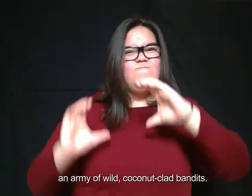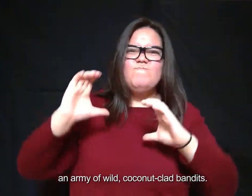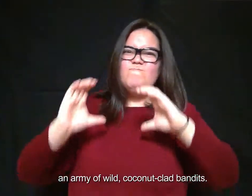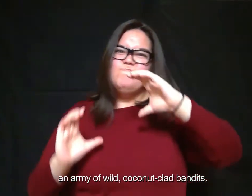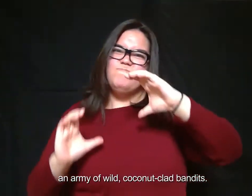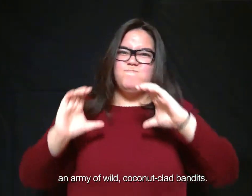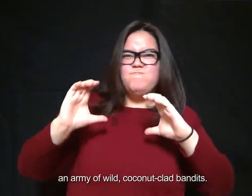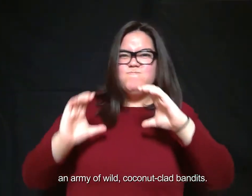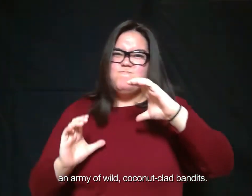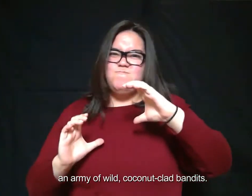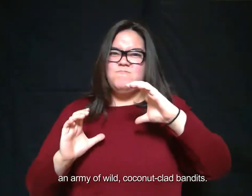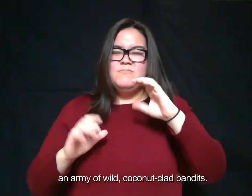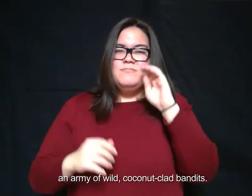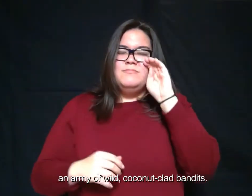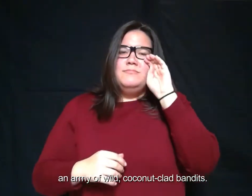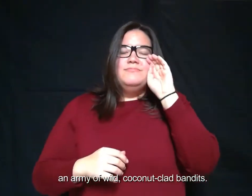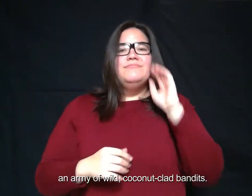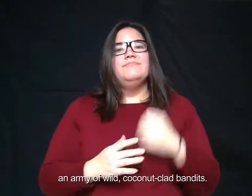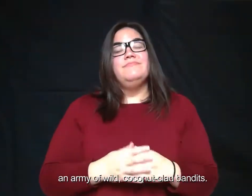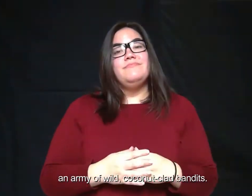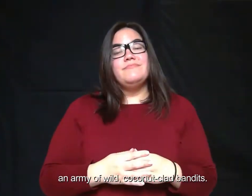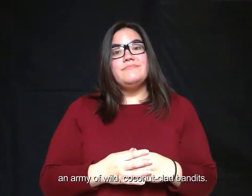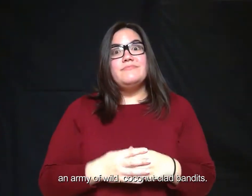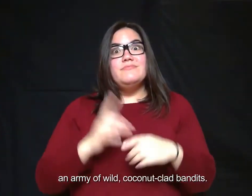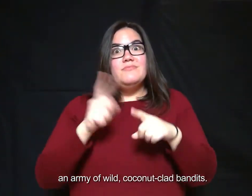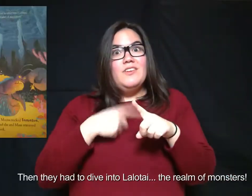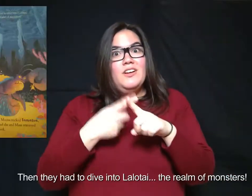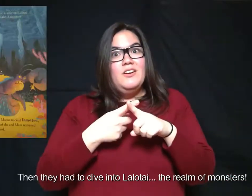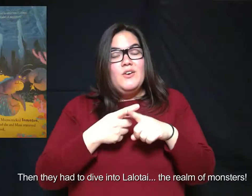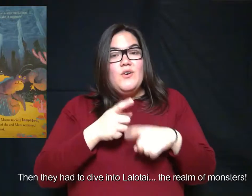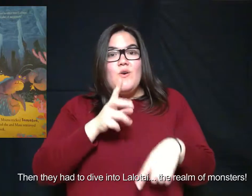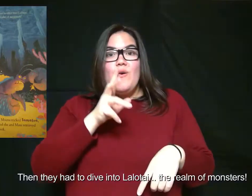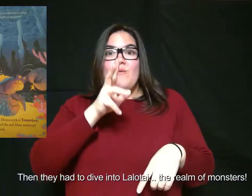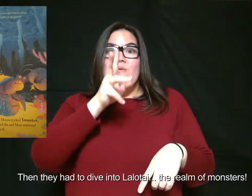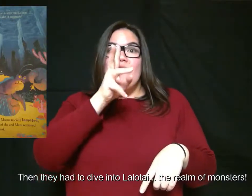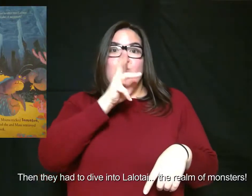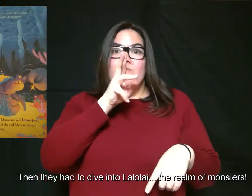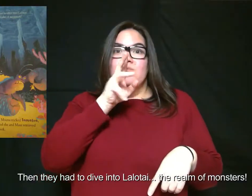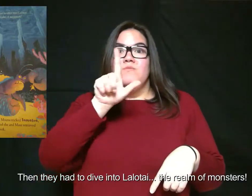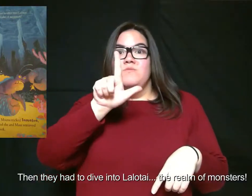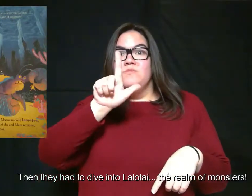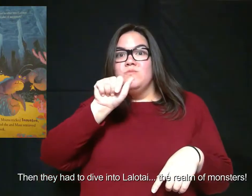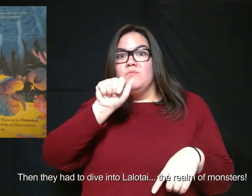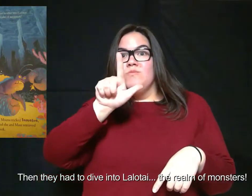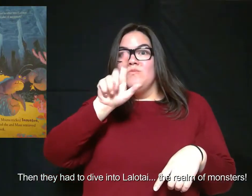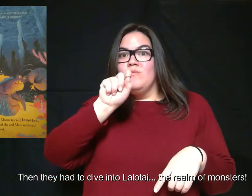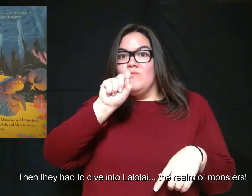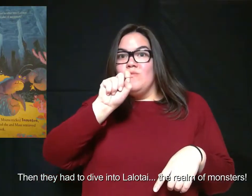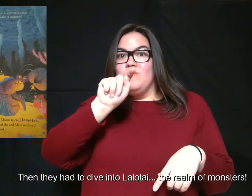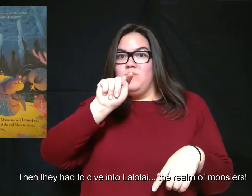Then they had to dive into Lalotai, the realm of